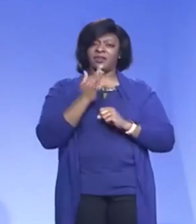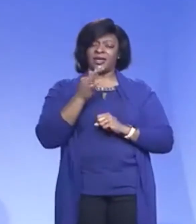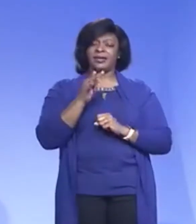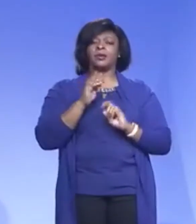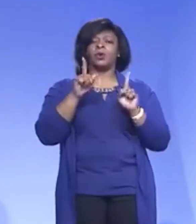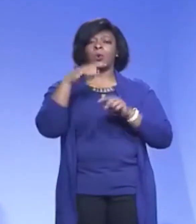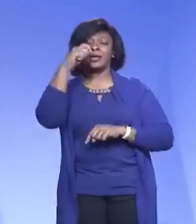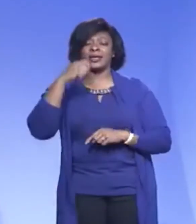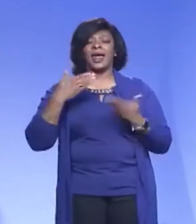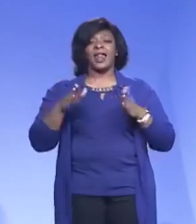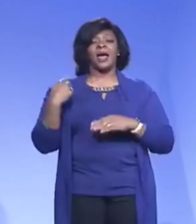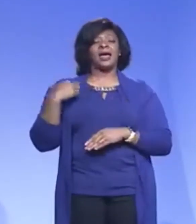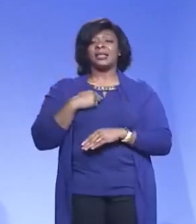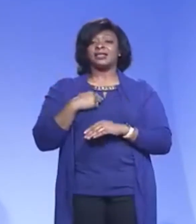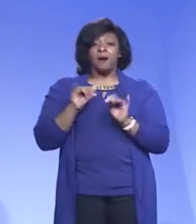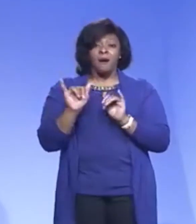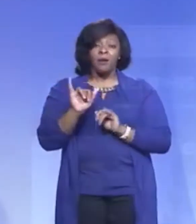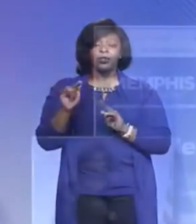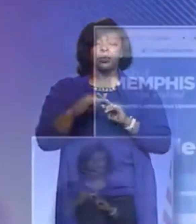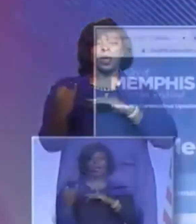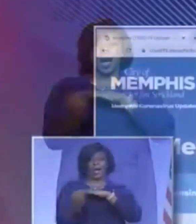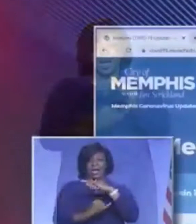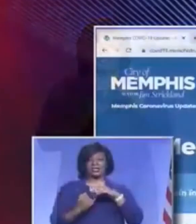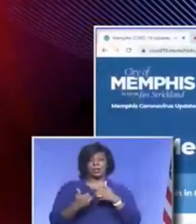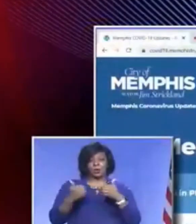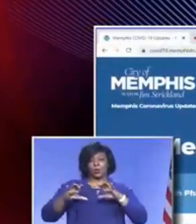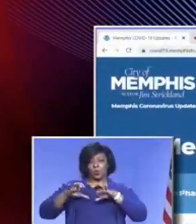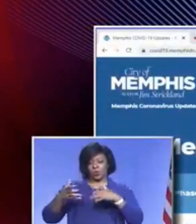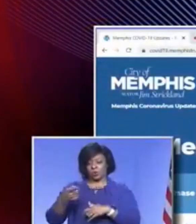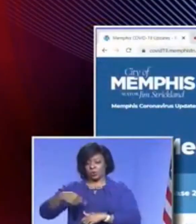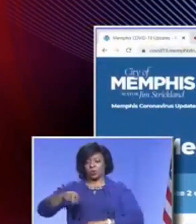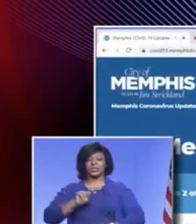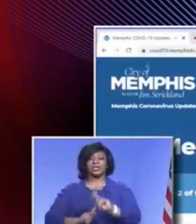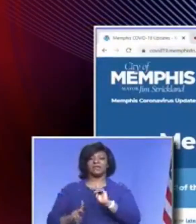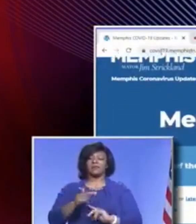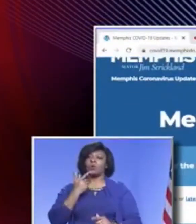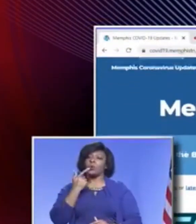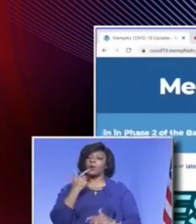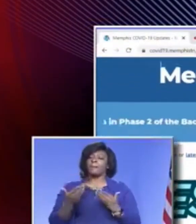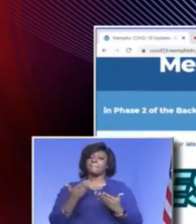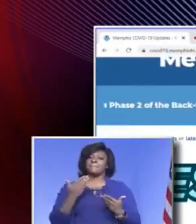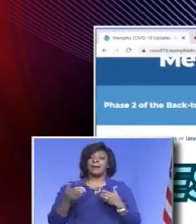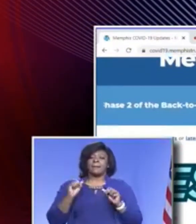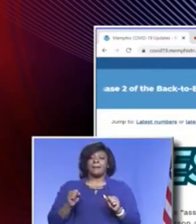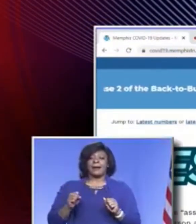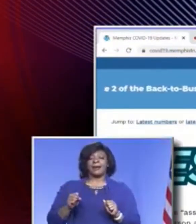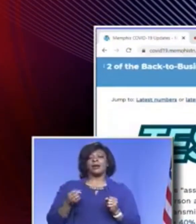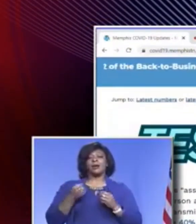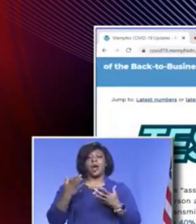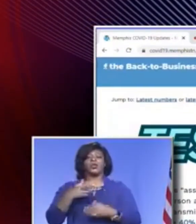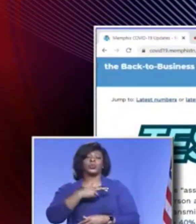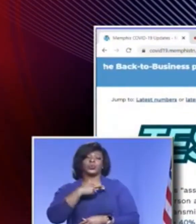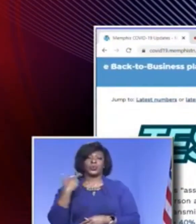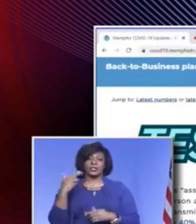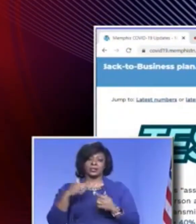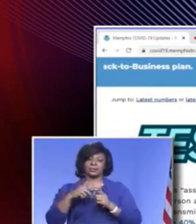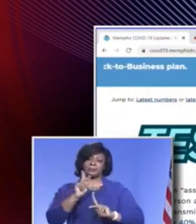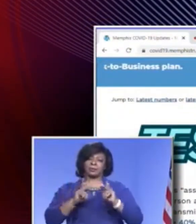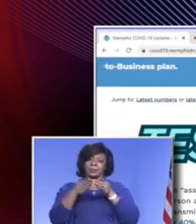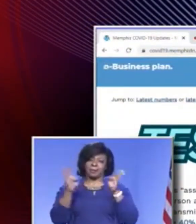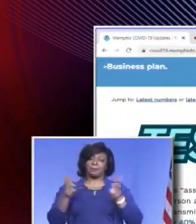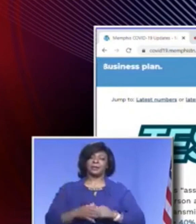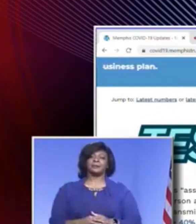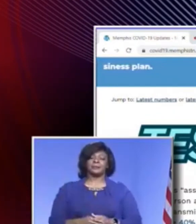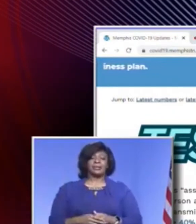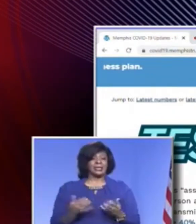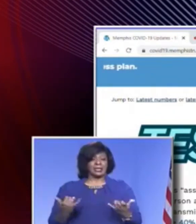is it allows us then to isolate and quarantine those individuals who may pose a risk to the rest of the public. As